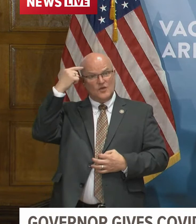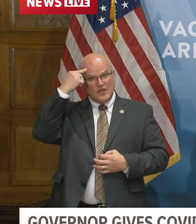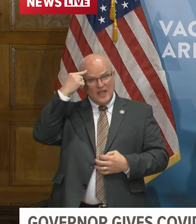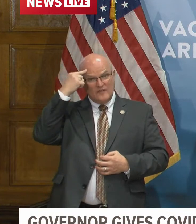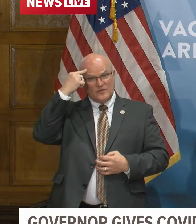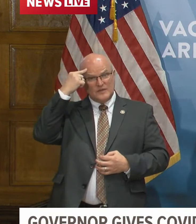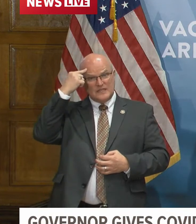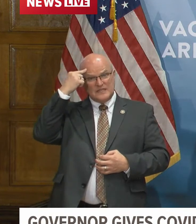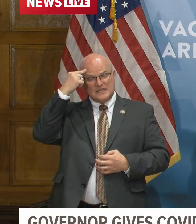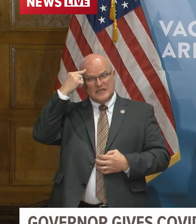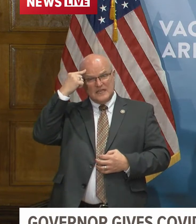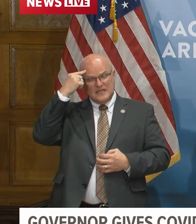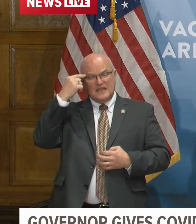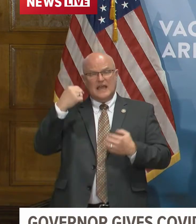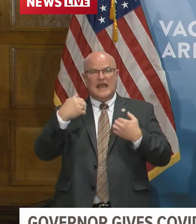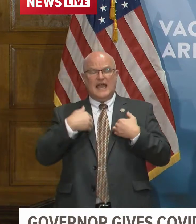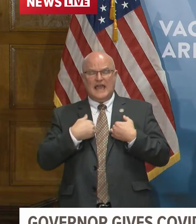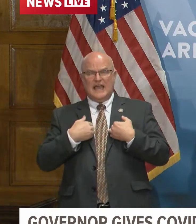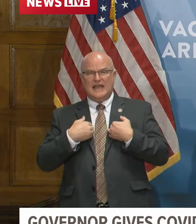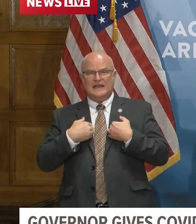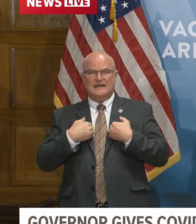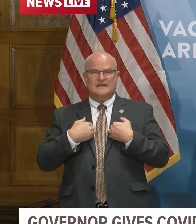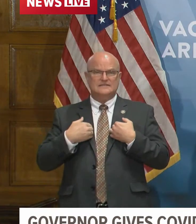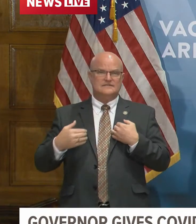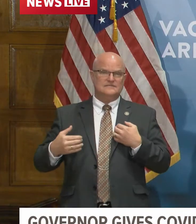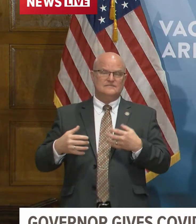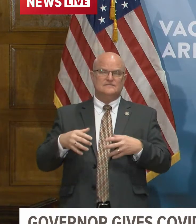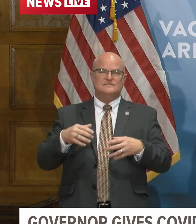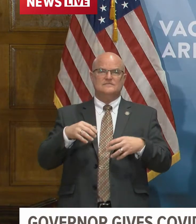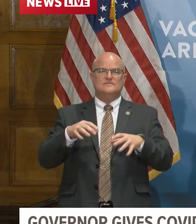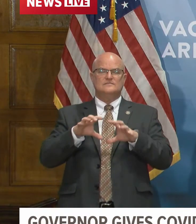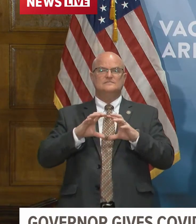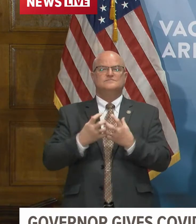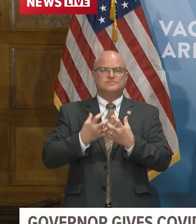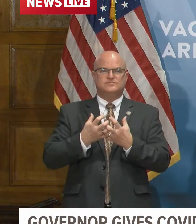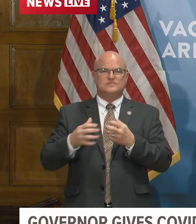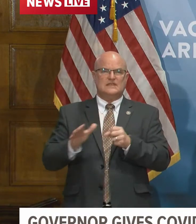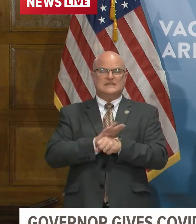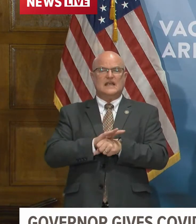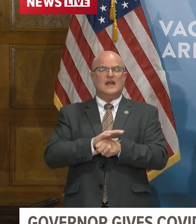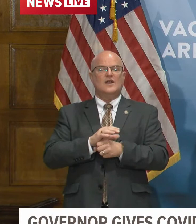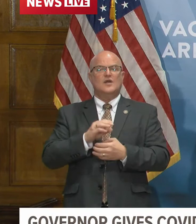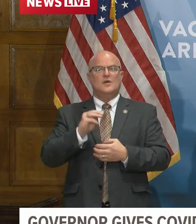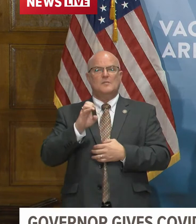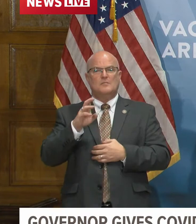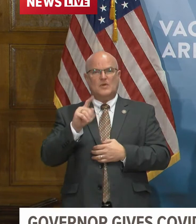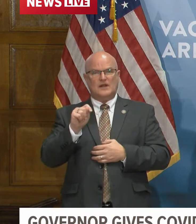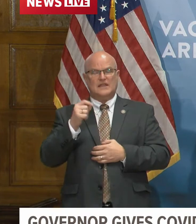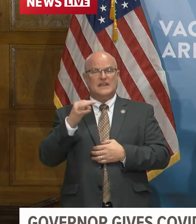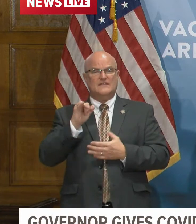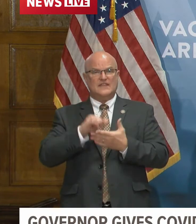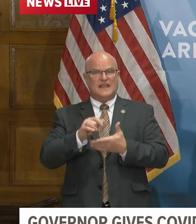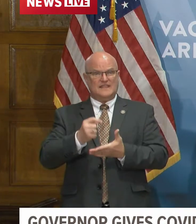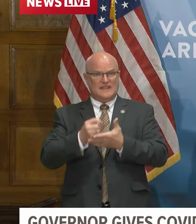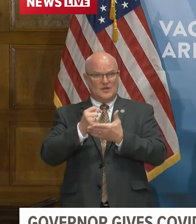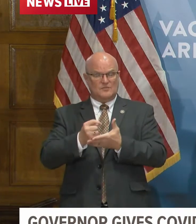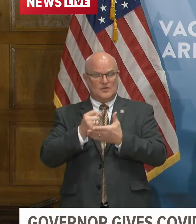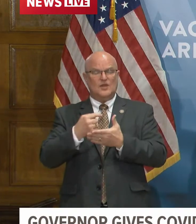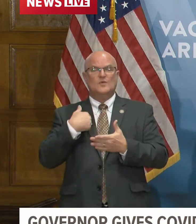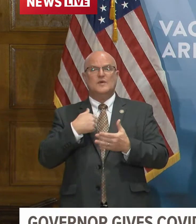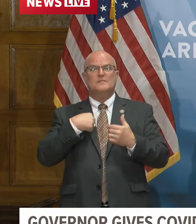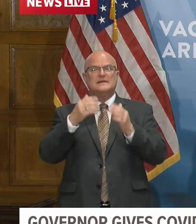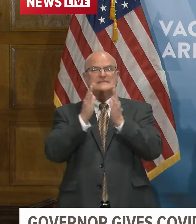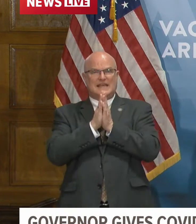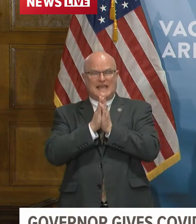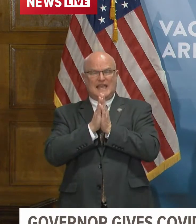government occupied the entire market of that therapeutic, and we have